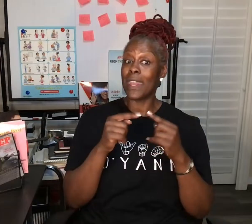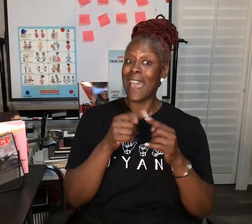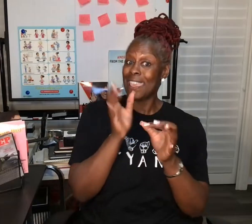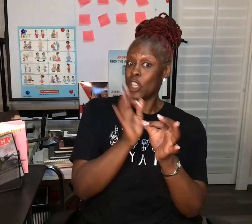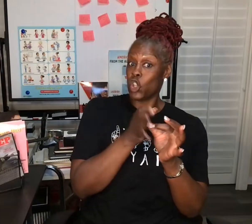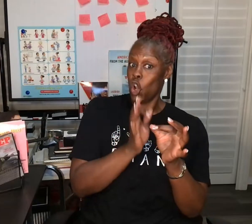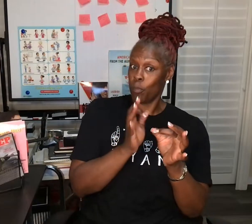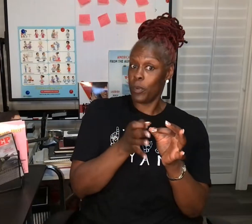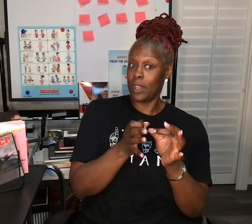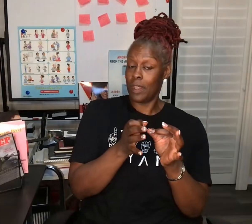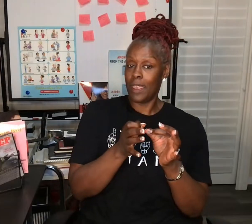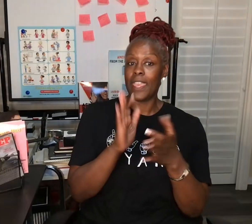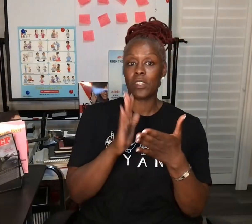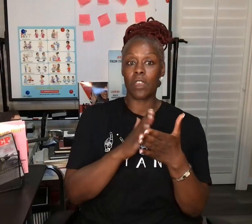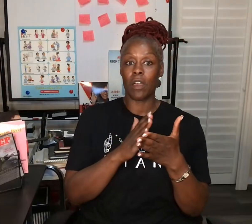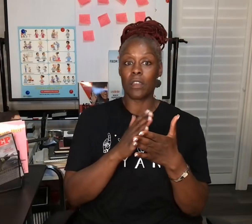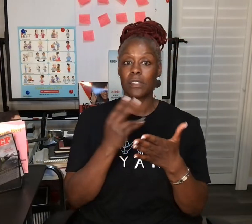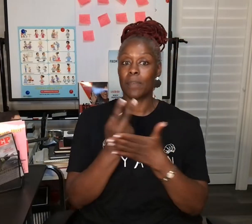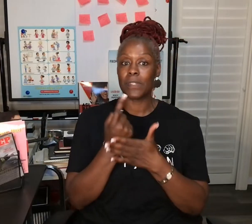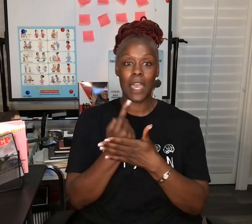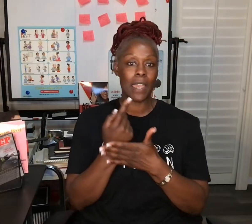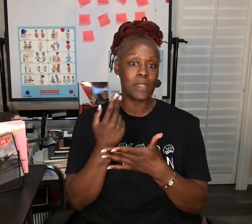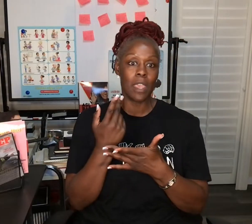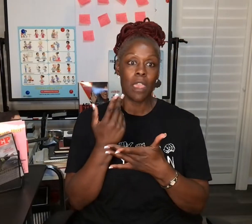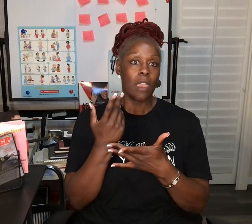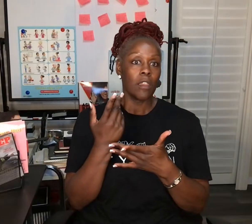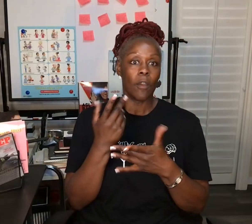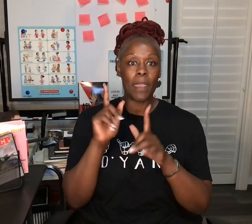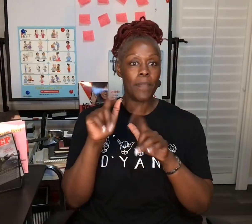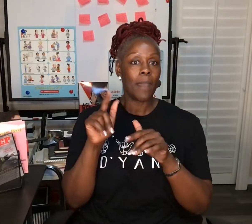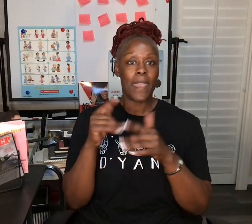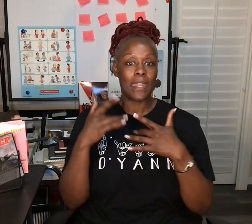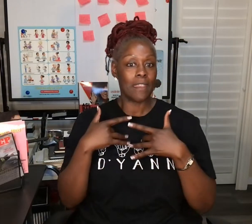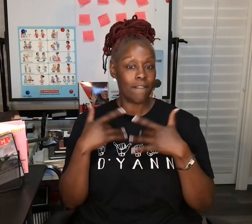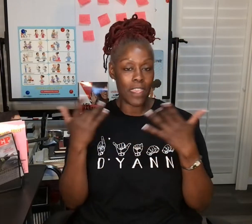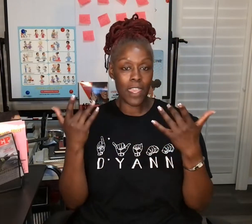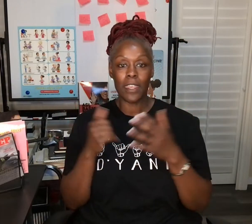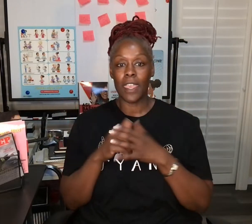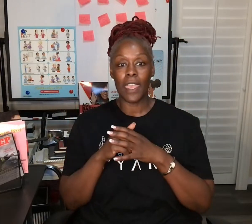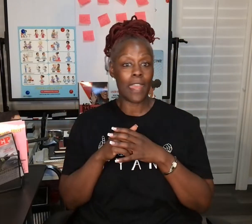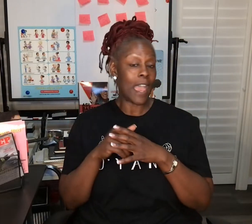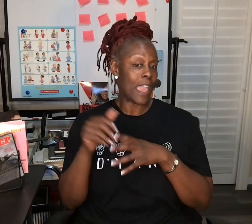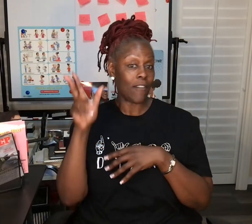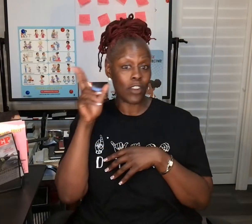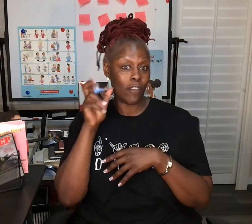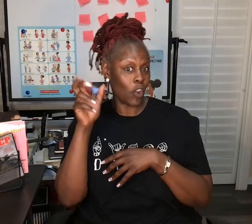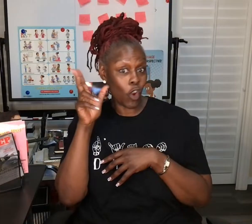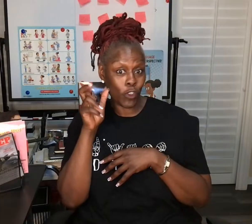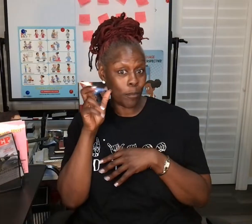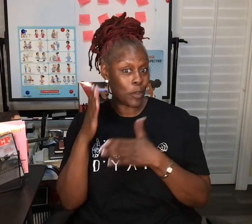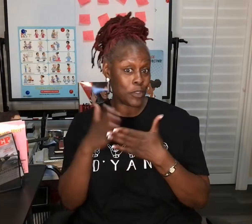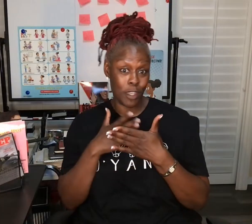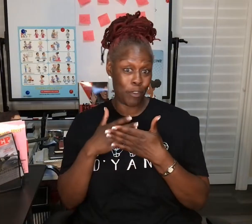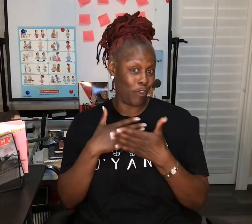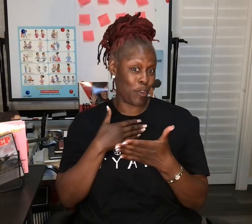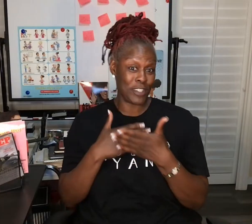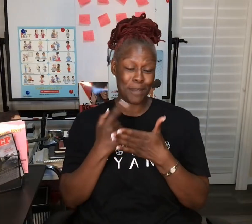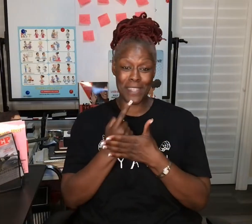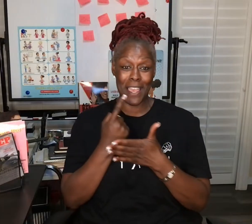I interpret a song, sometimes, maybe I'm at an event and I haven't even heard the music before